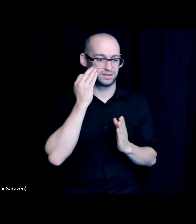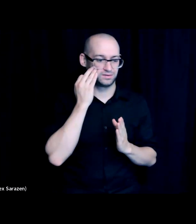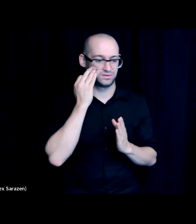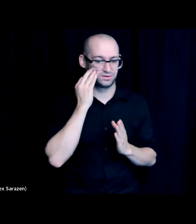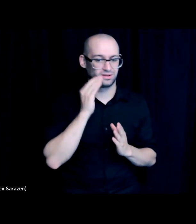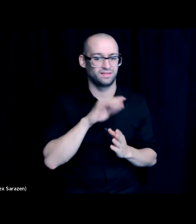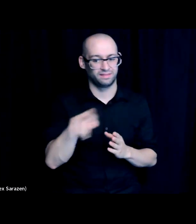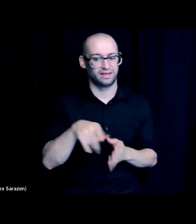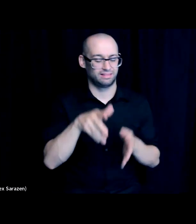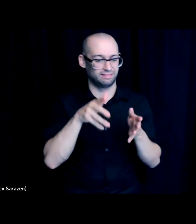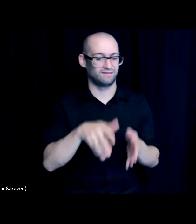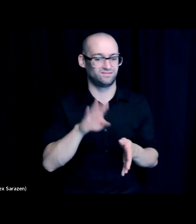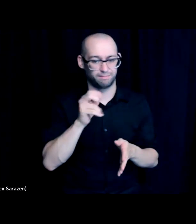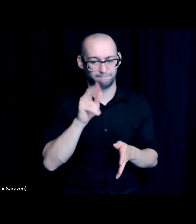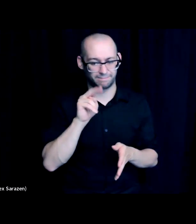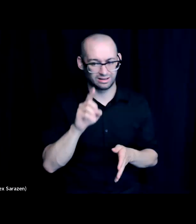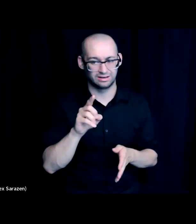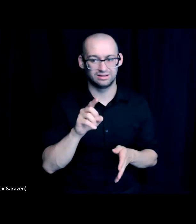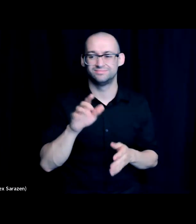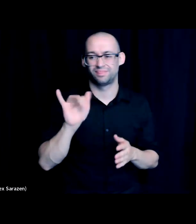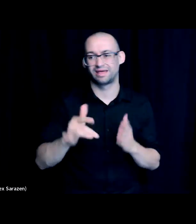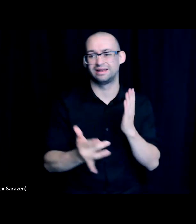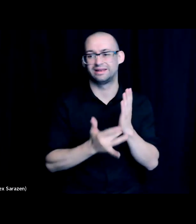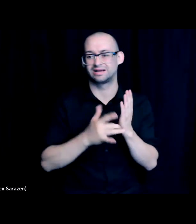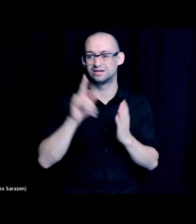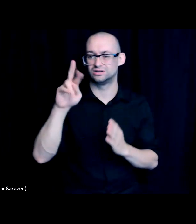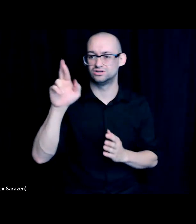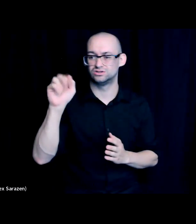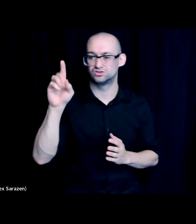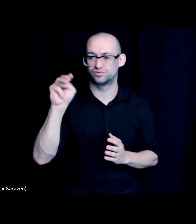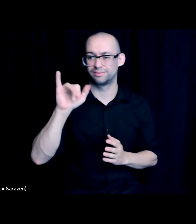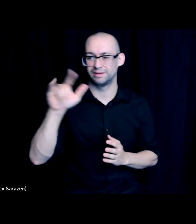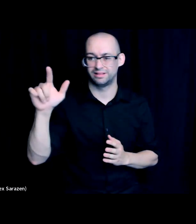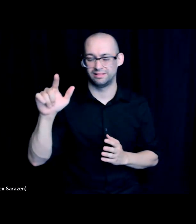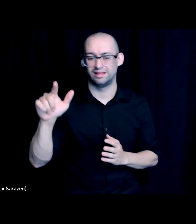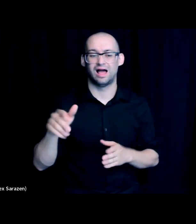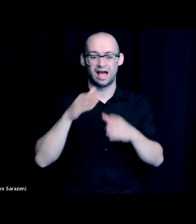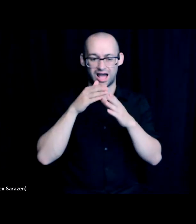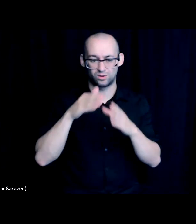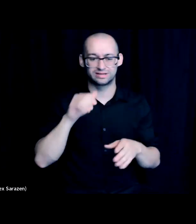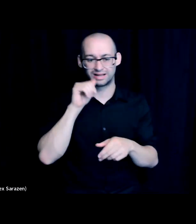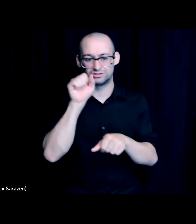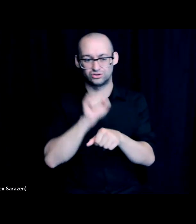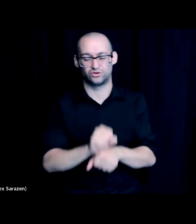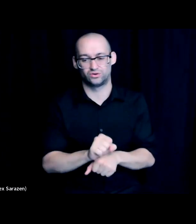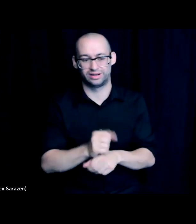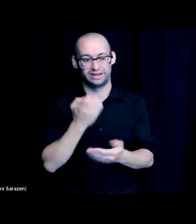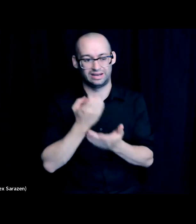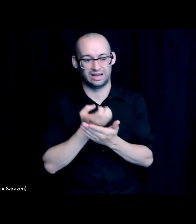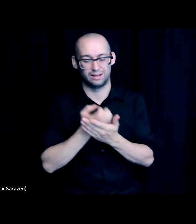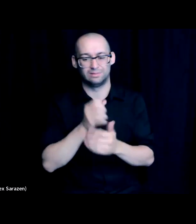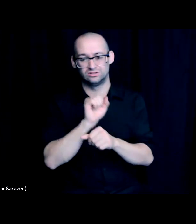being left off that tech treadmill, the housing insecurity and the economic insecurity when you're going out. And